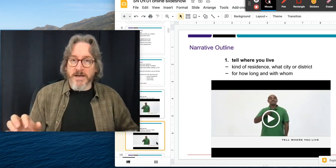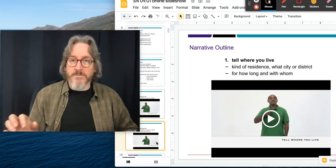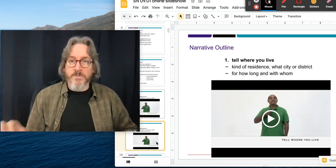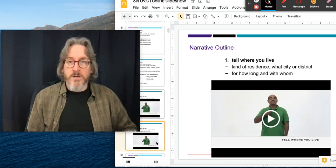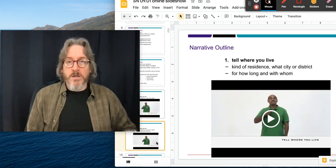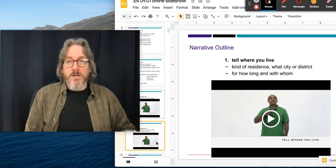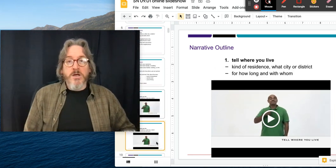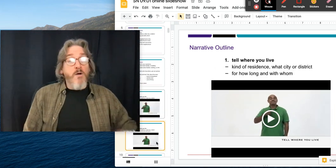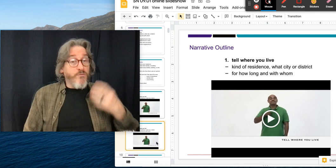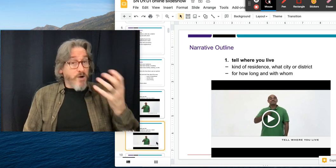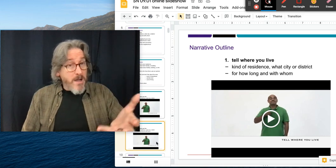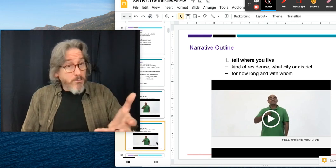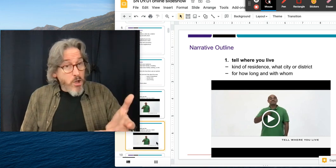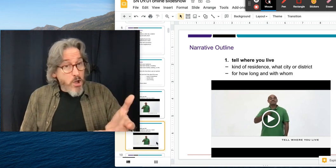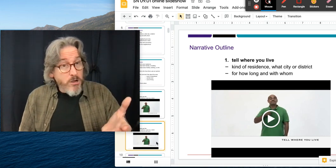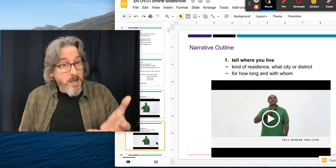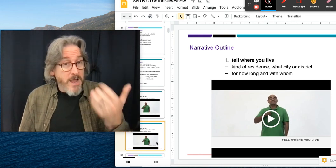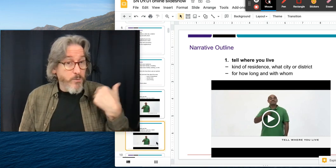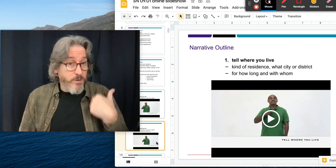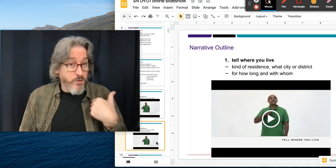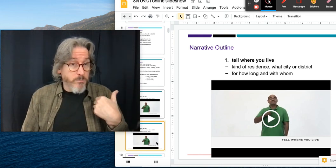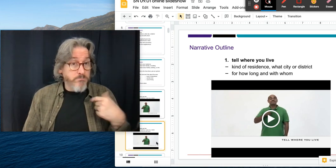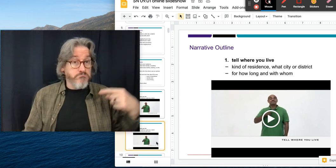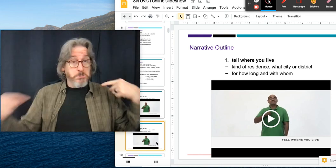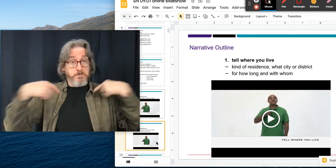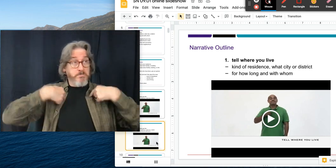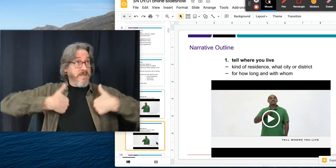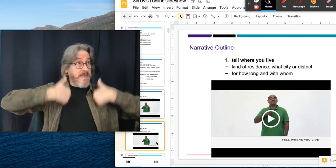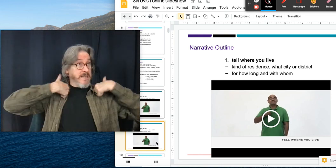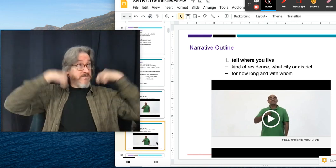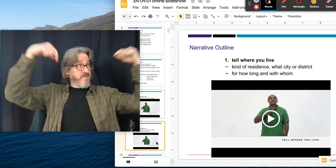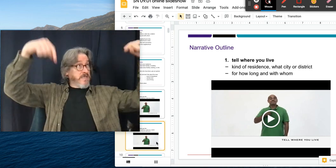your outline. For how long and with whom?